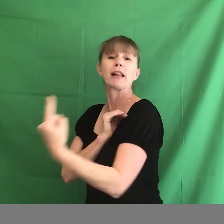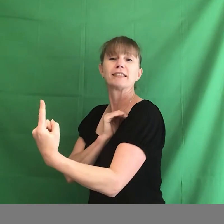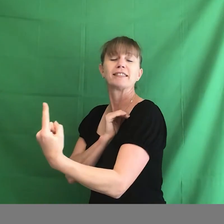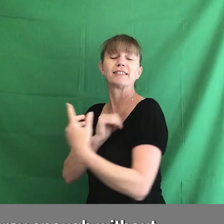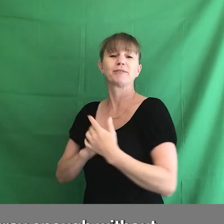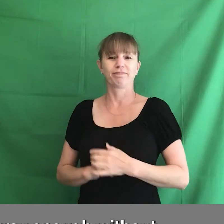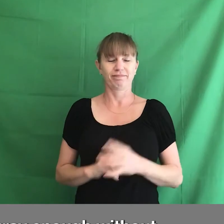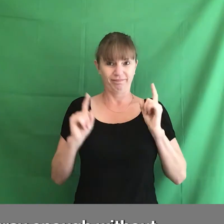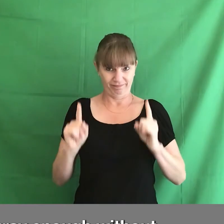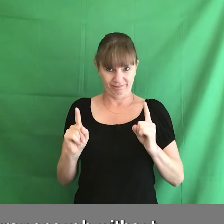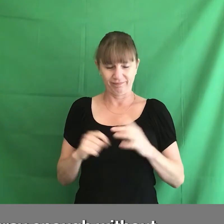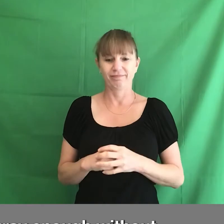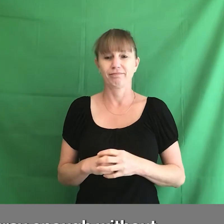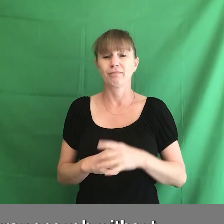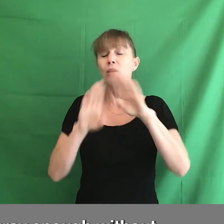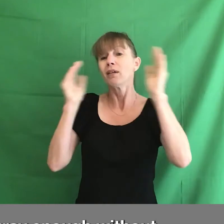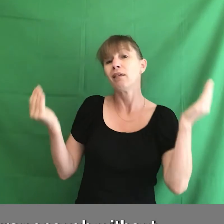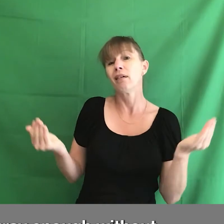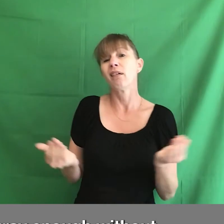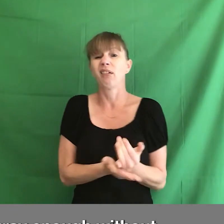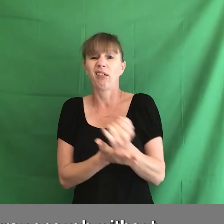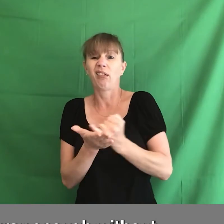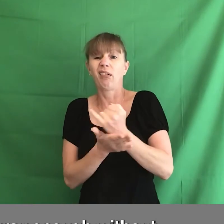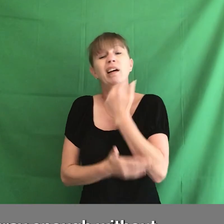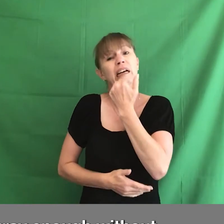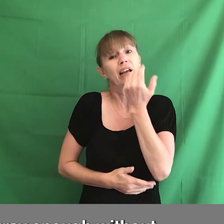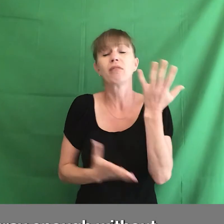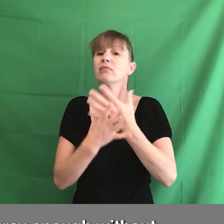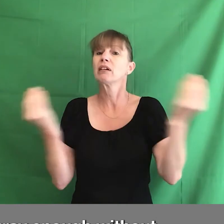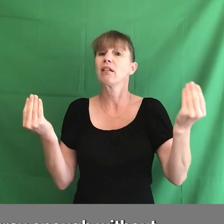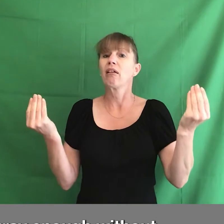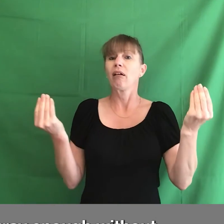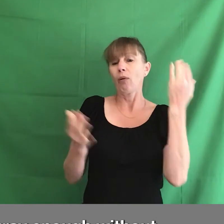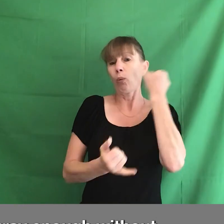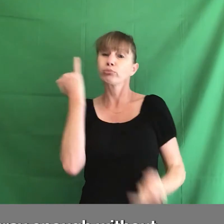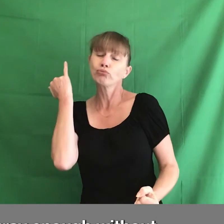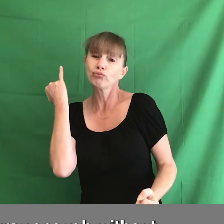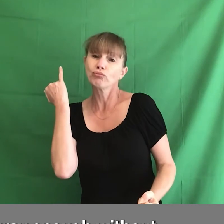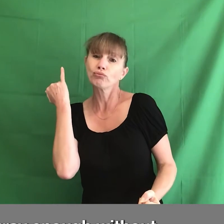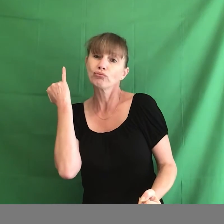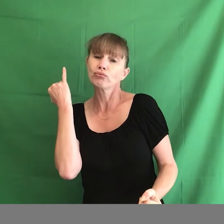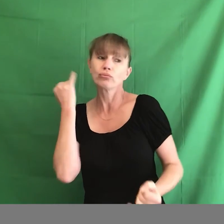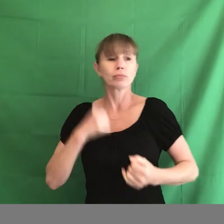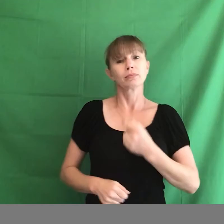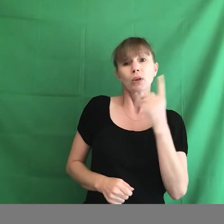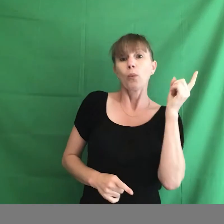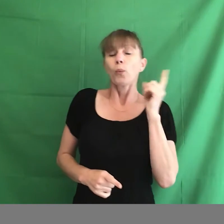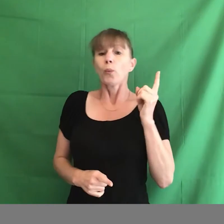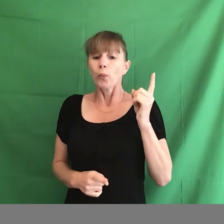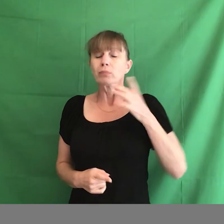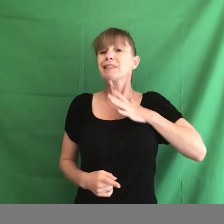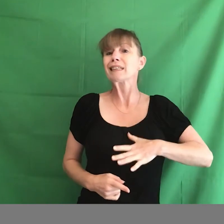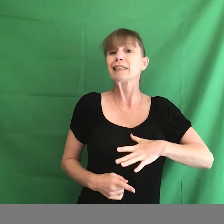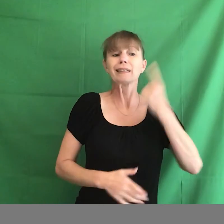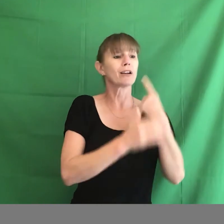individuality. And that goes, the world's grey enough without making it worse. What we